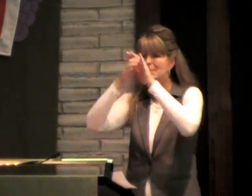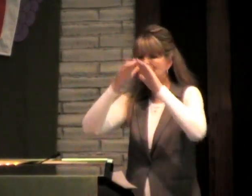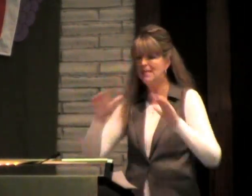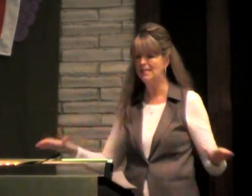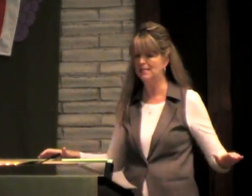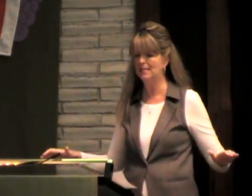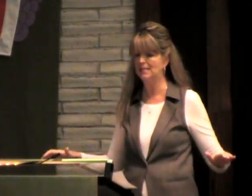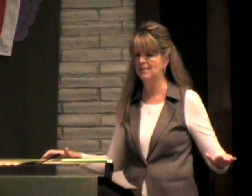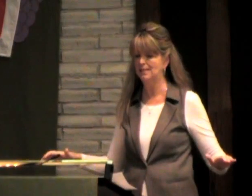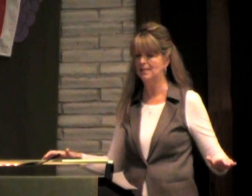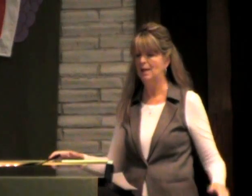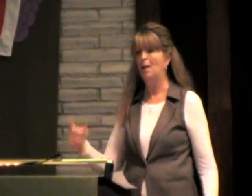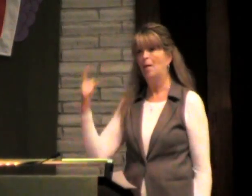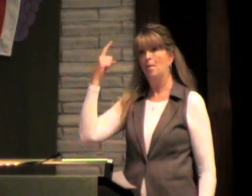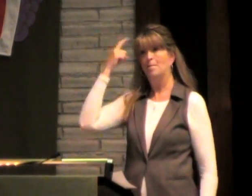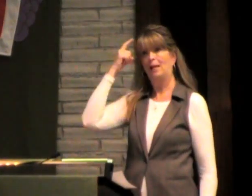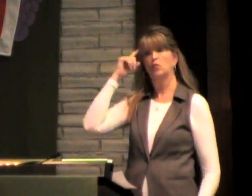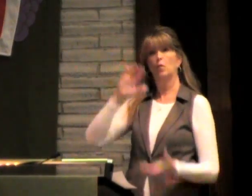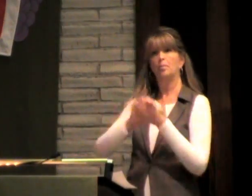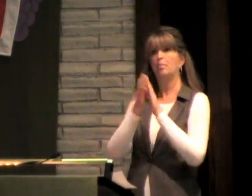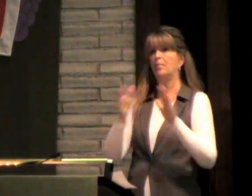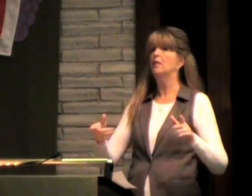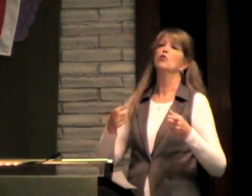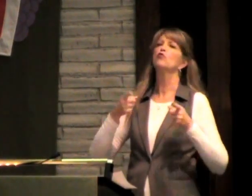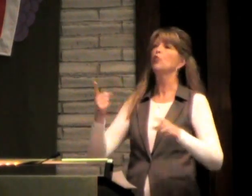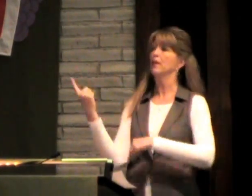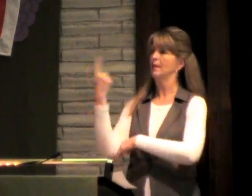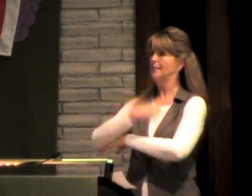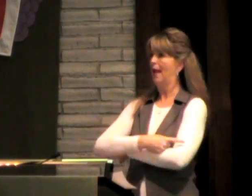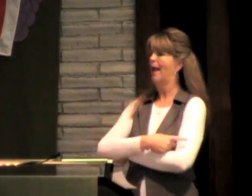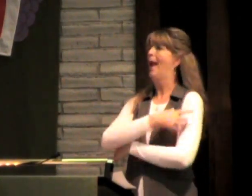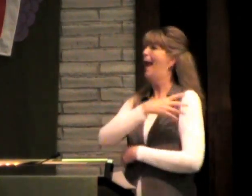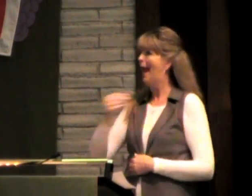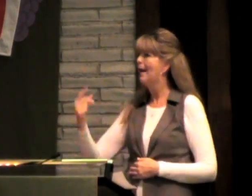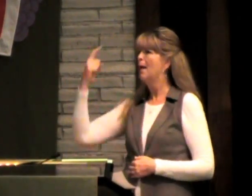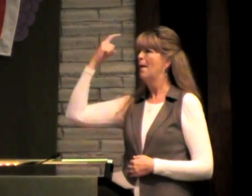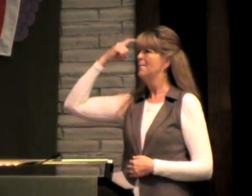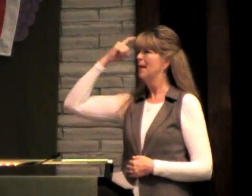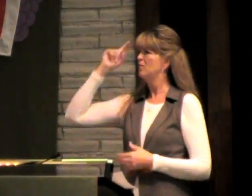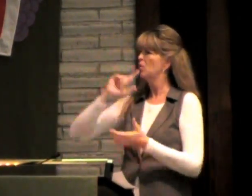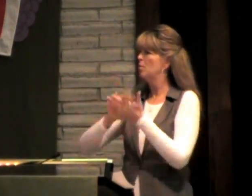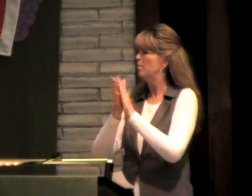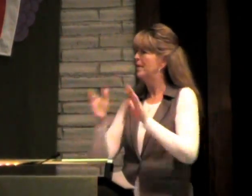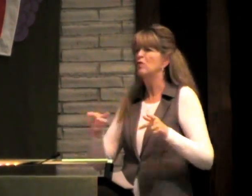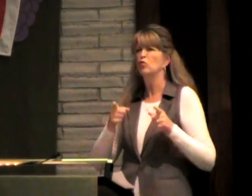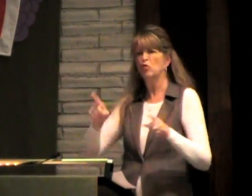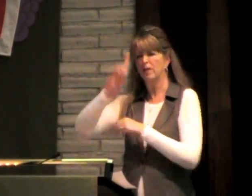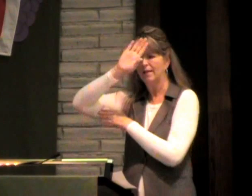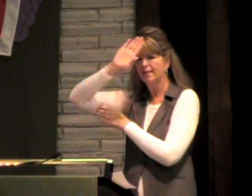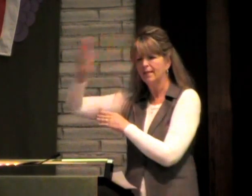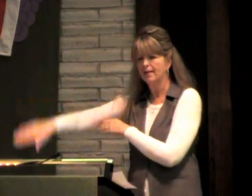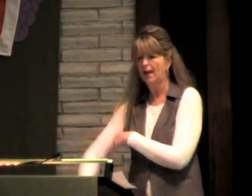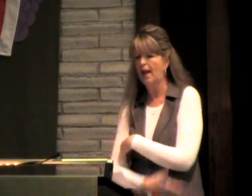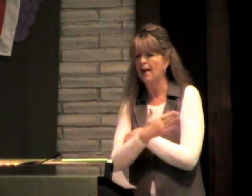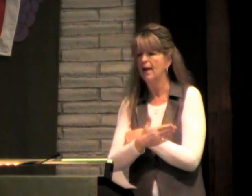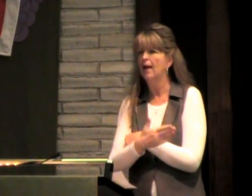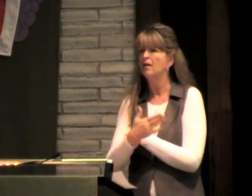You know, and I'm trying to obtain mental peace so that I can have mental peace during the day and during